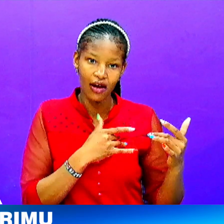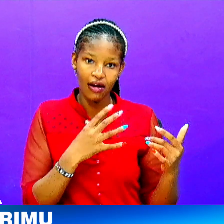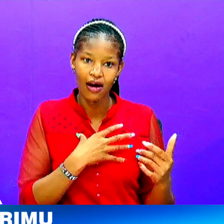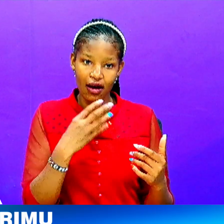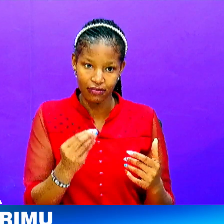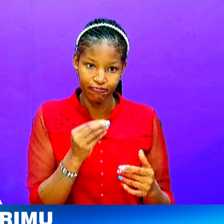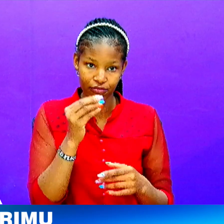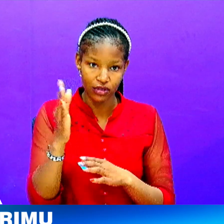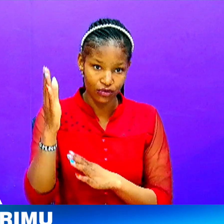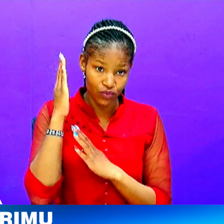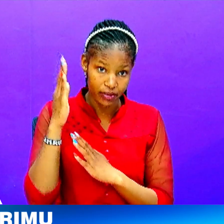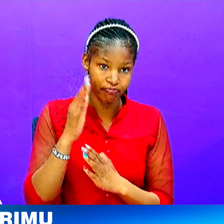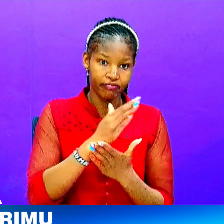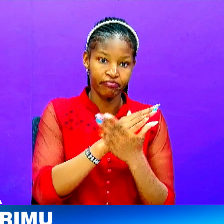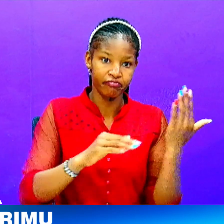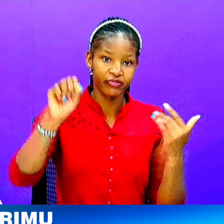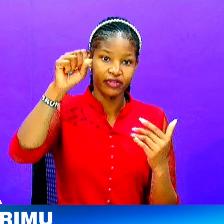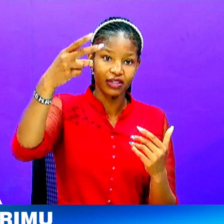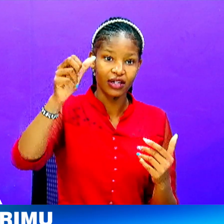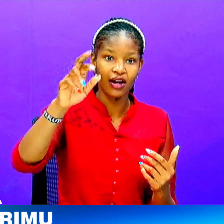concerns and scrutiny.